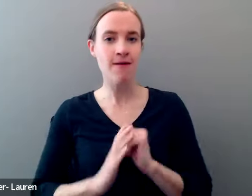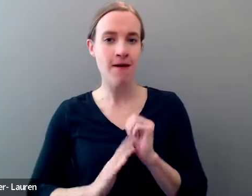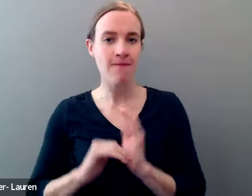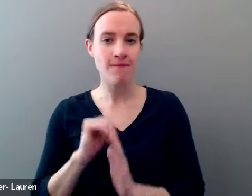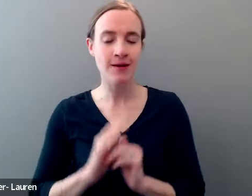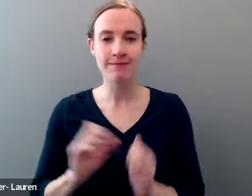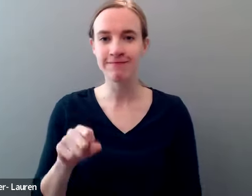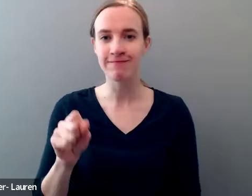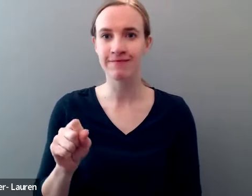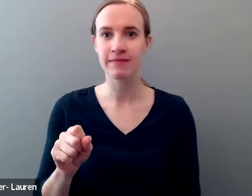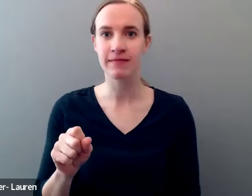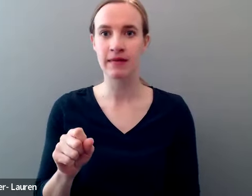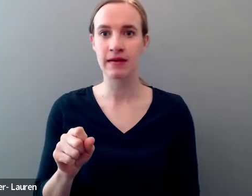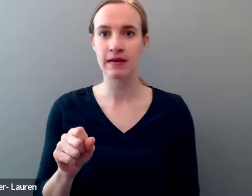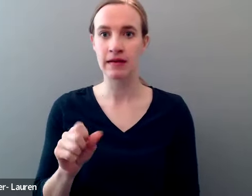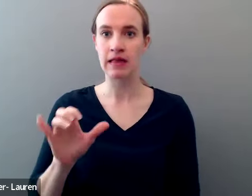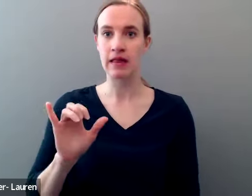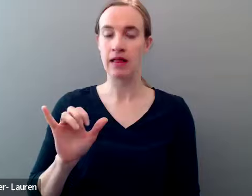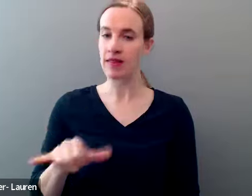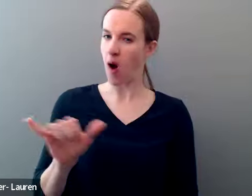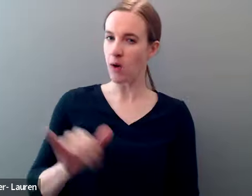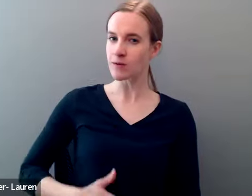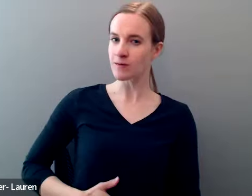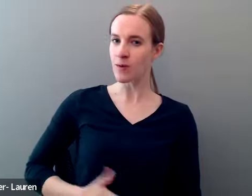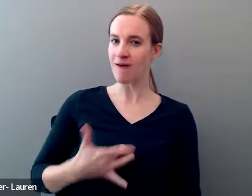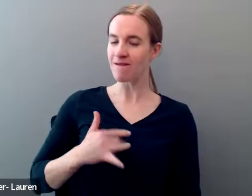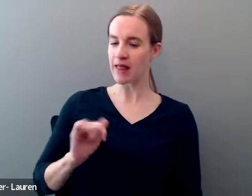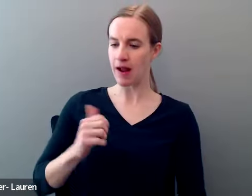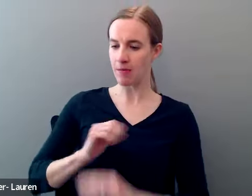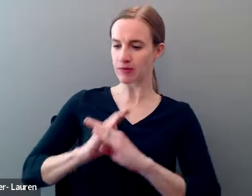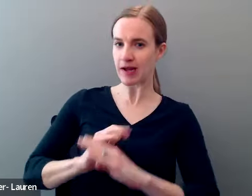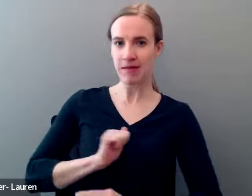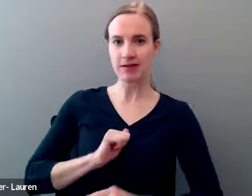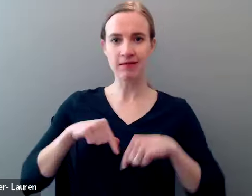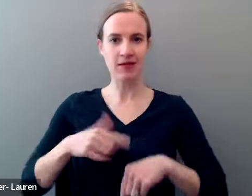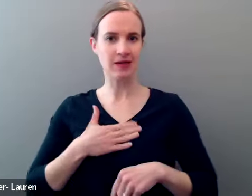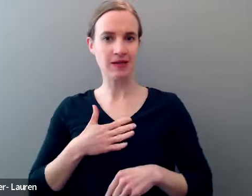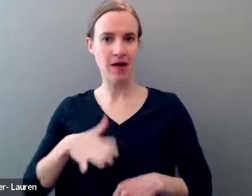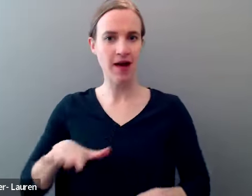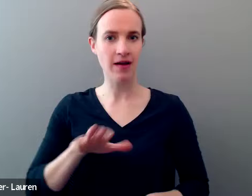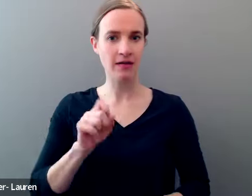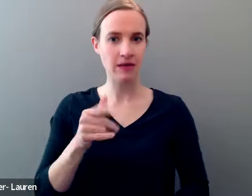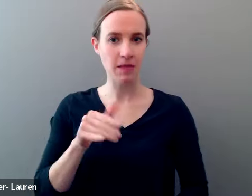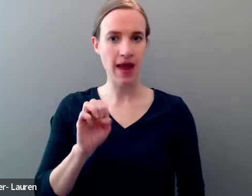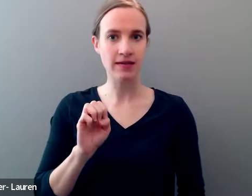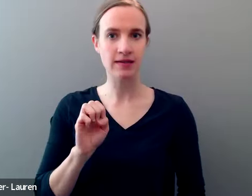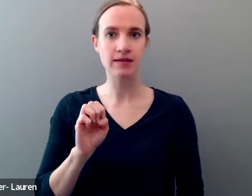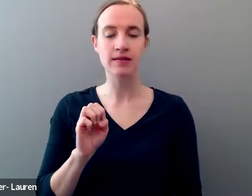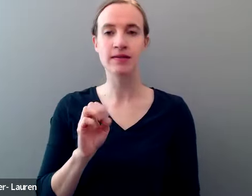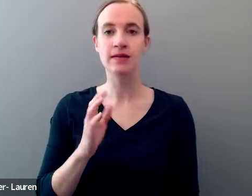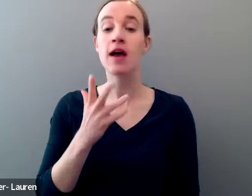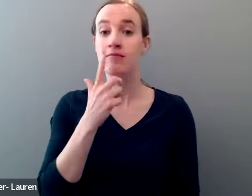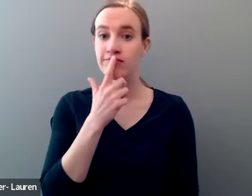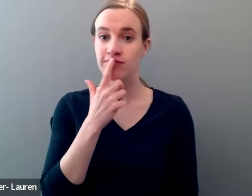comforting. And I was also kind of protective too. Like, this is my space. Fingertips to your lips. Oh yeah. With